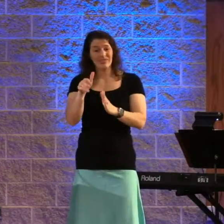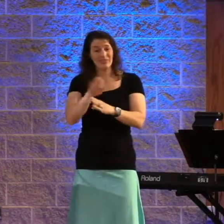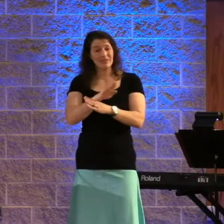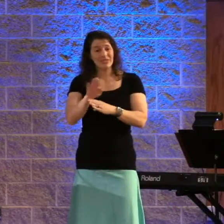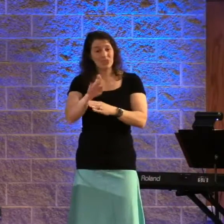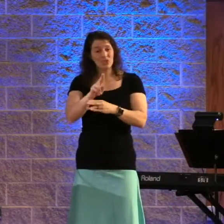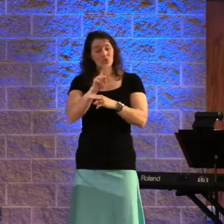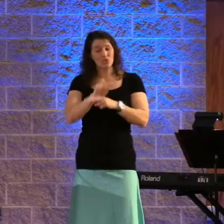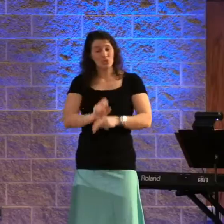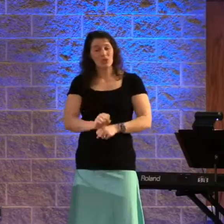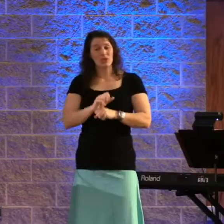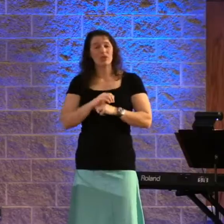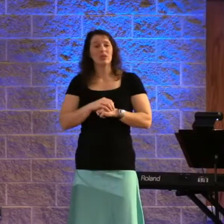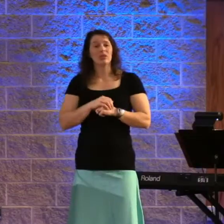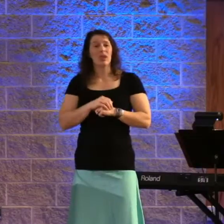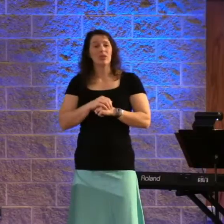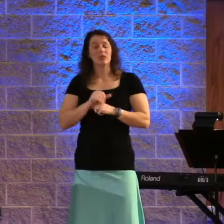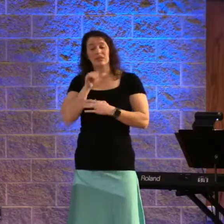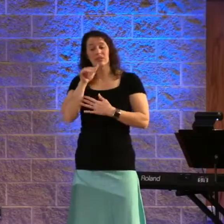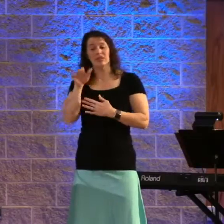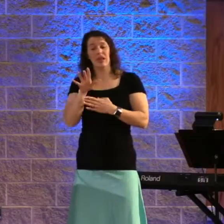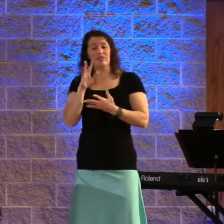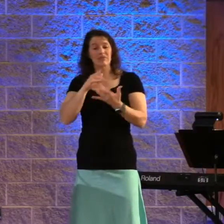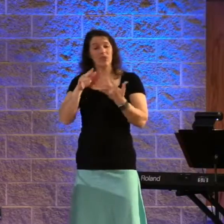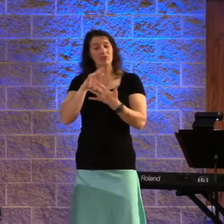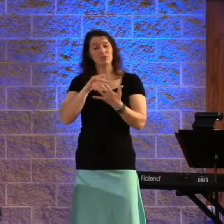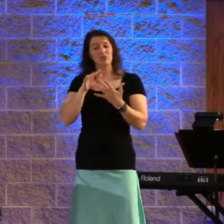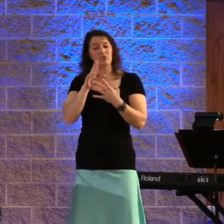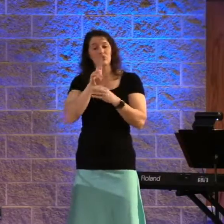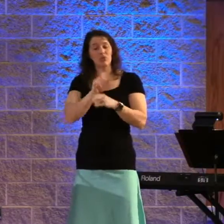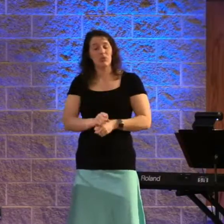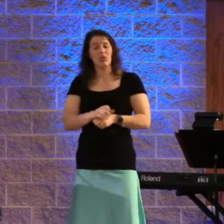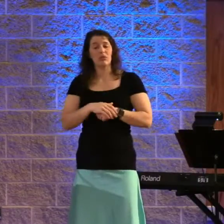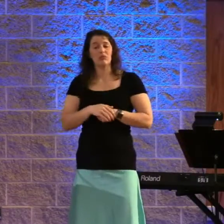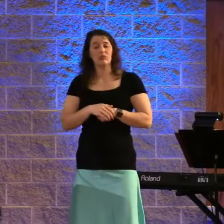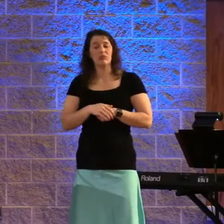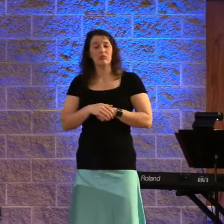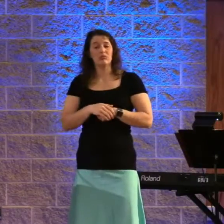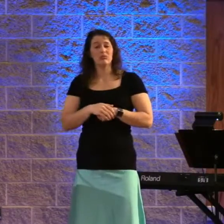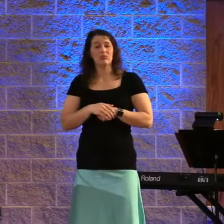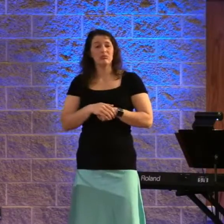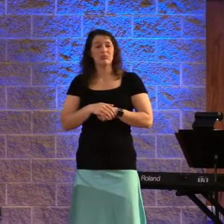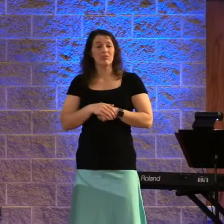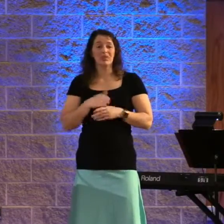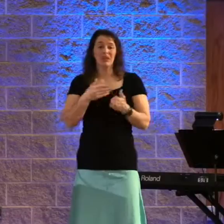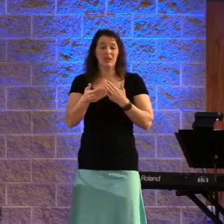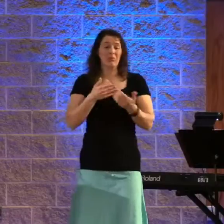as usual, and I'm so glad that we did it, even though it was the hardest thing for me to do as a pastor.